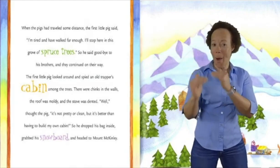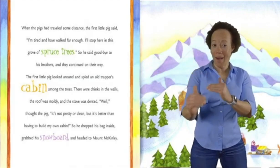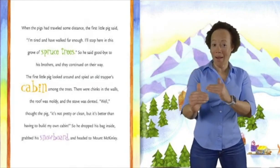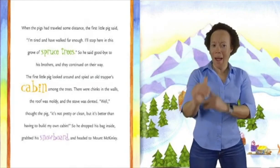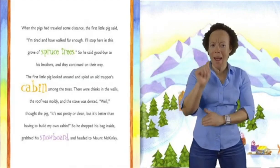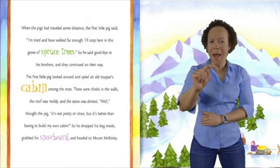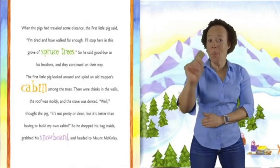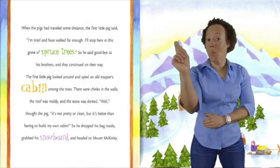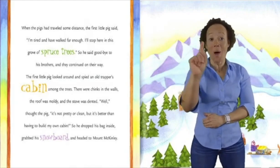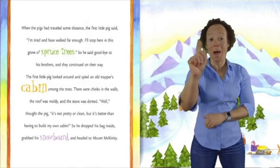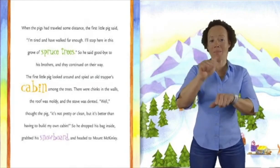McKinley.